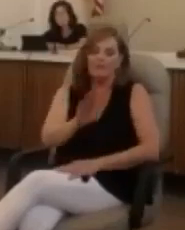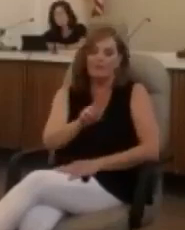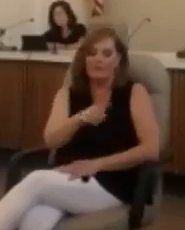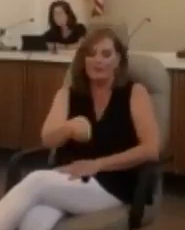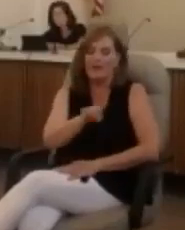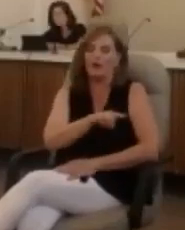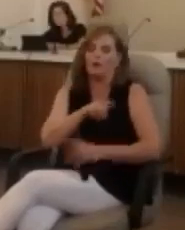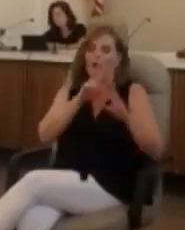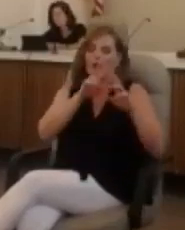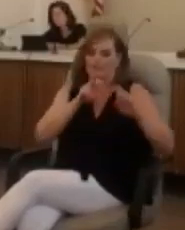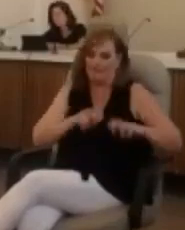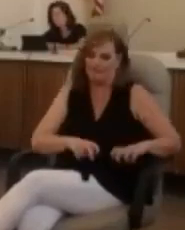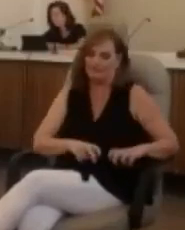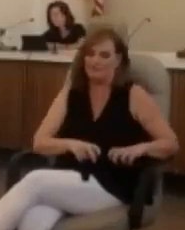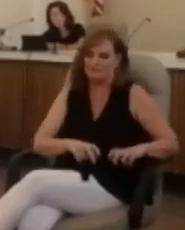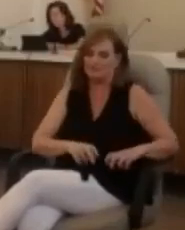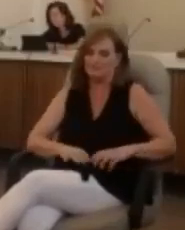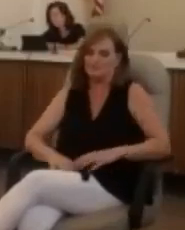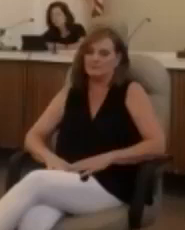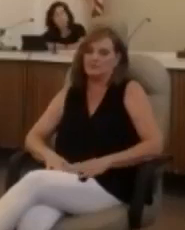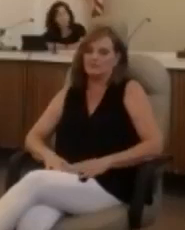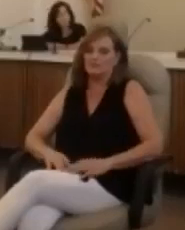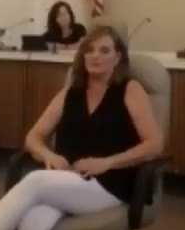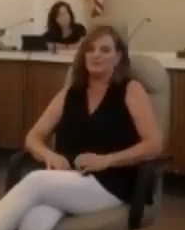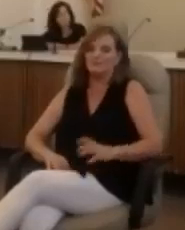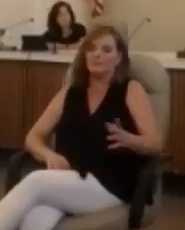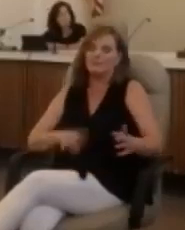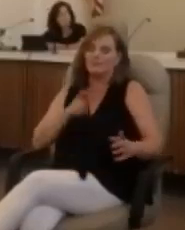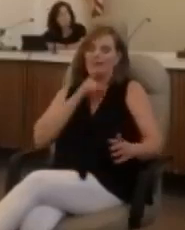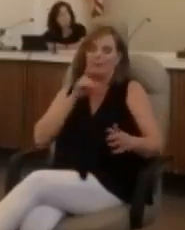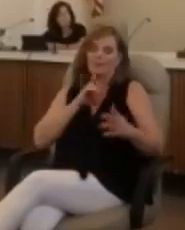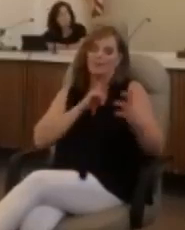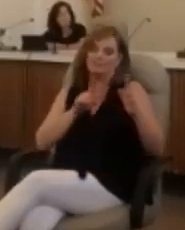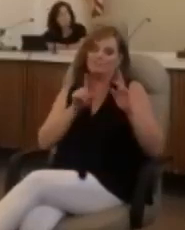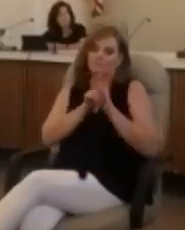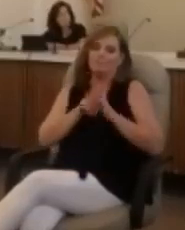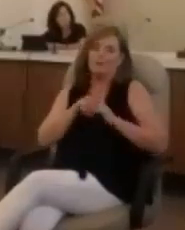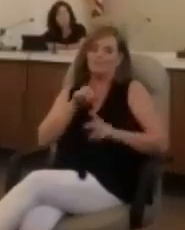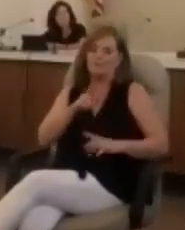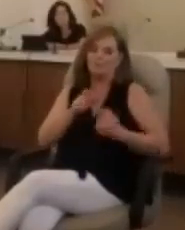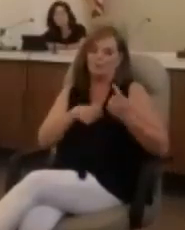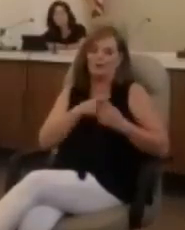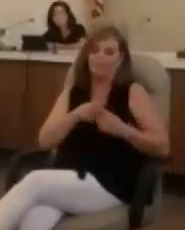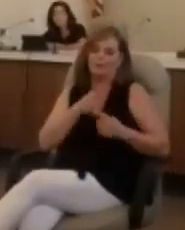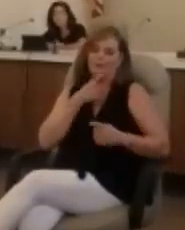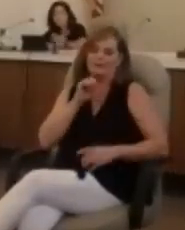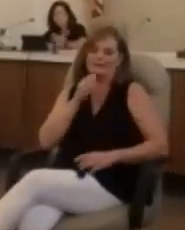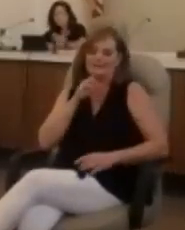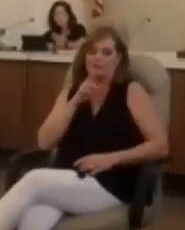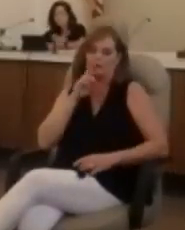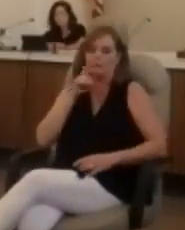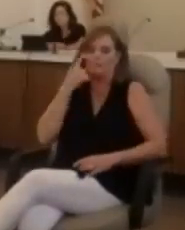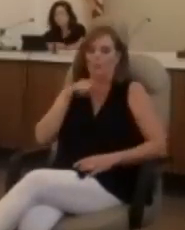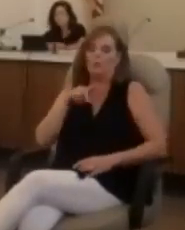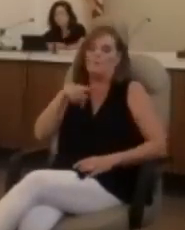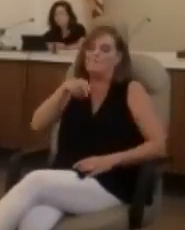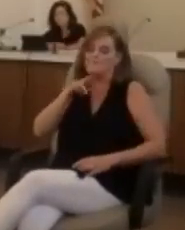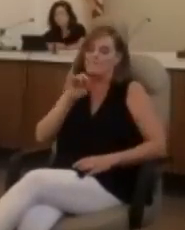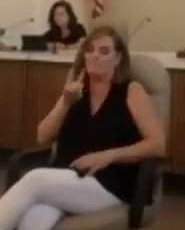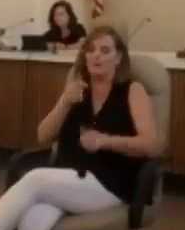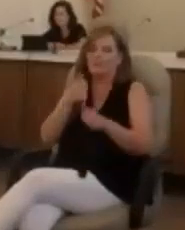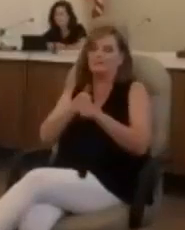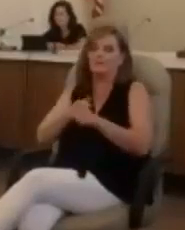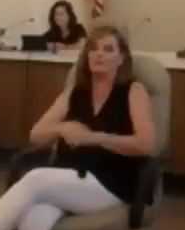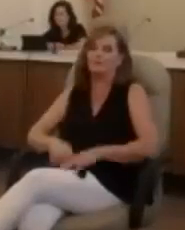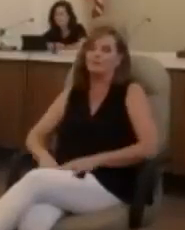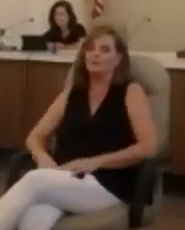or traffic analysis for that. So that would have come up when we did seeker for the park itself. And the other thing, you know, I had mentioned, I